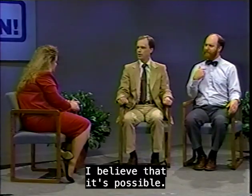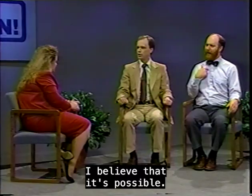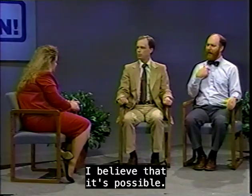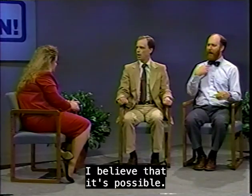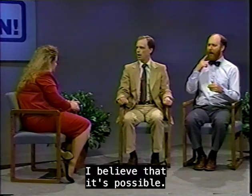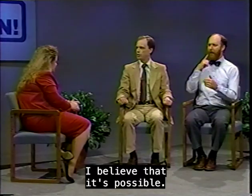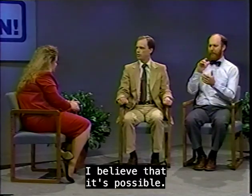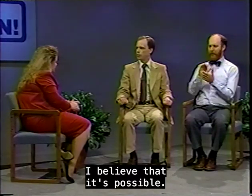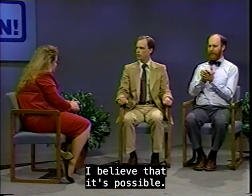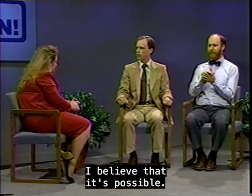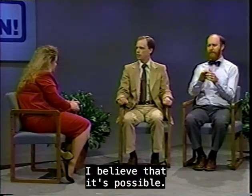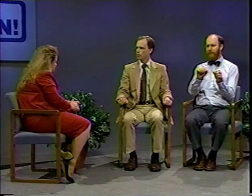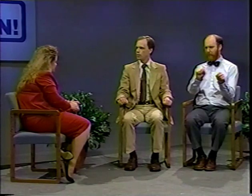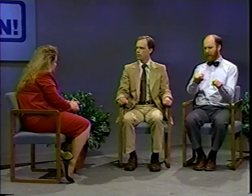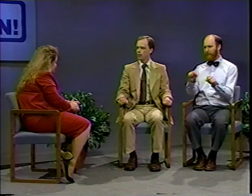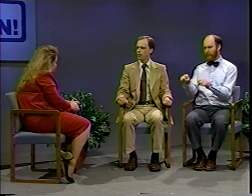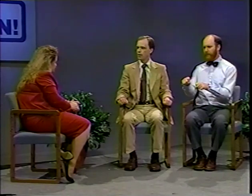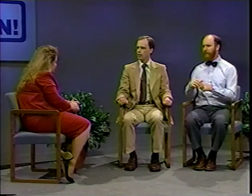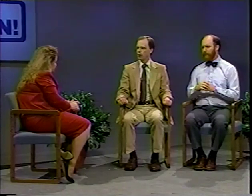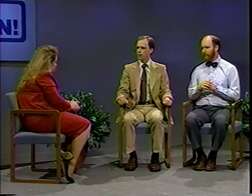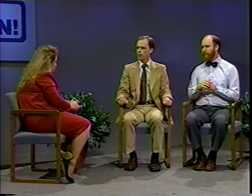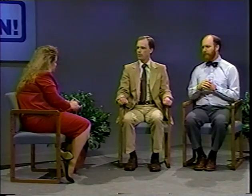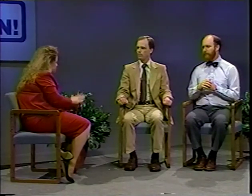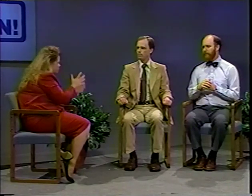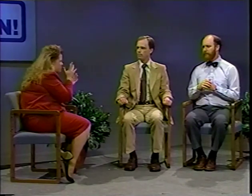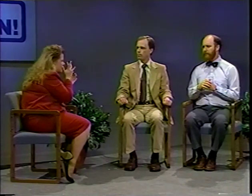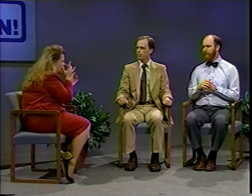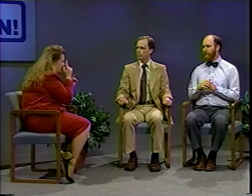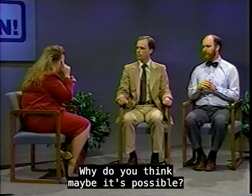believe that it's possible.